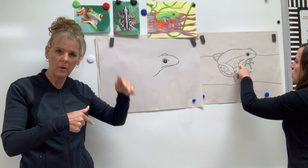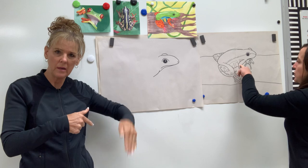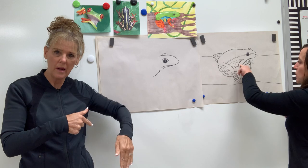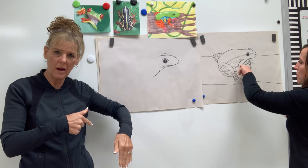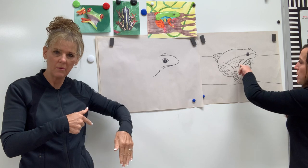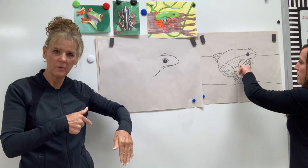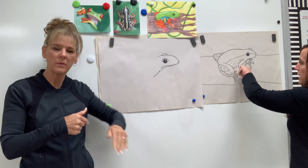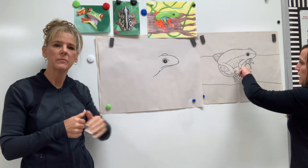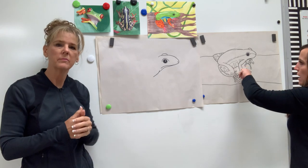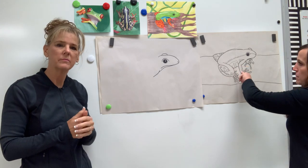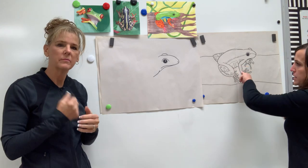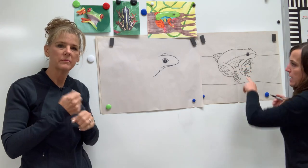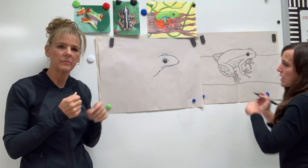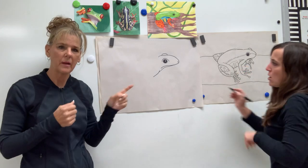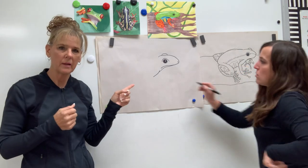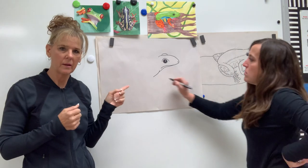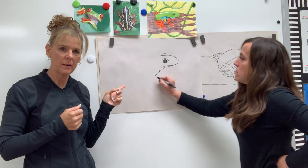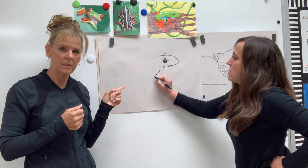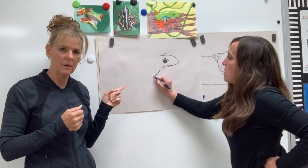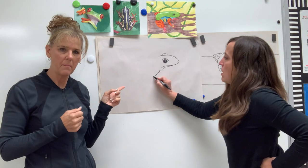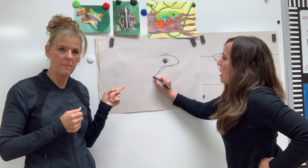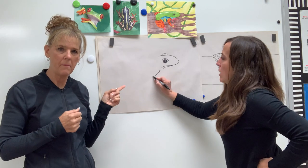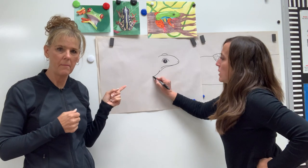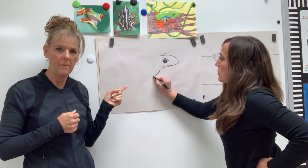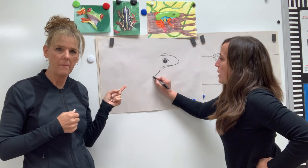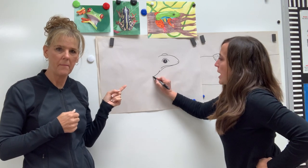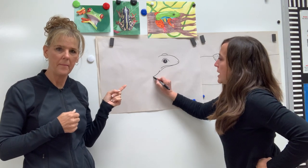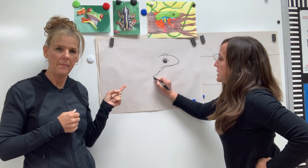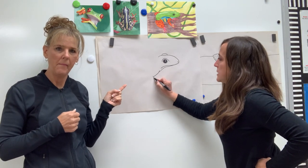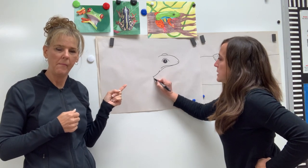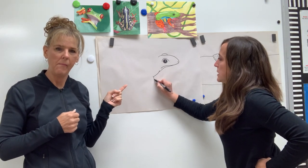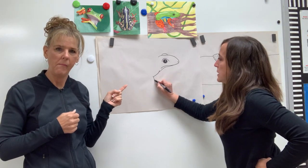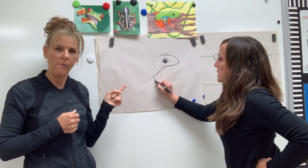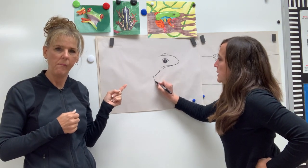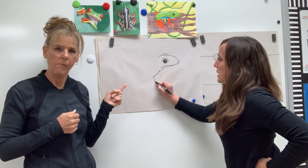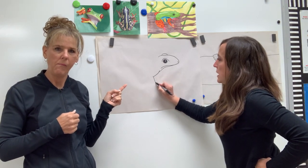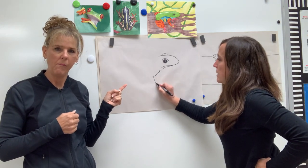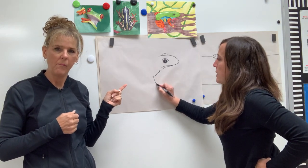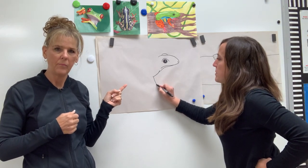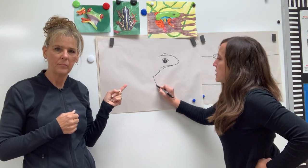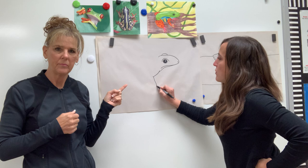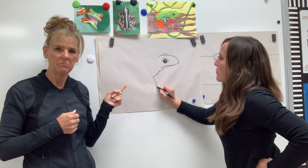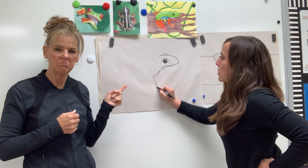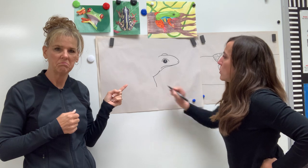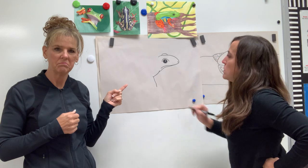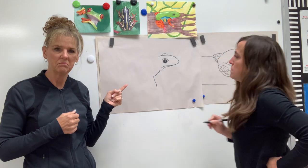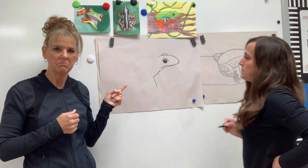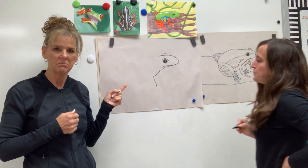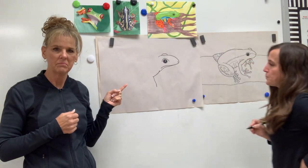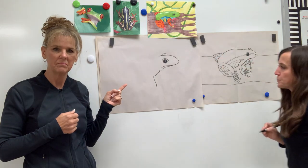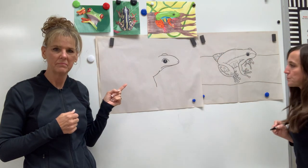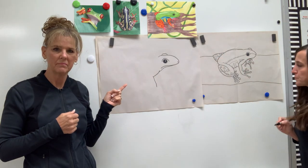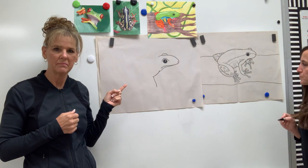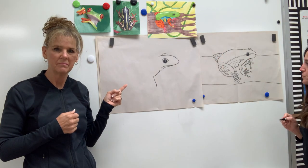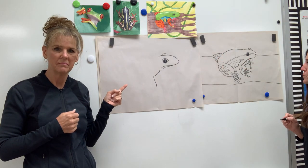down. So I'm gonna make it come down a little ways, maybe a little forward.